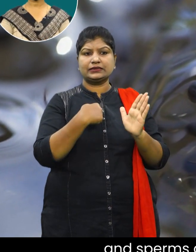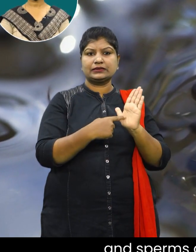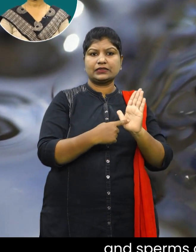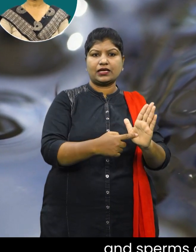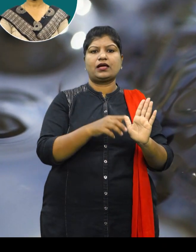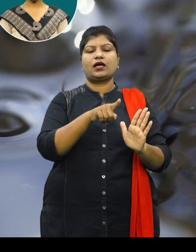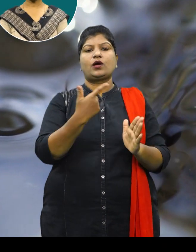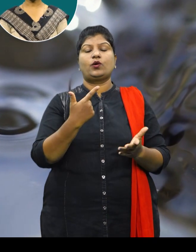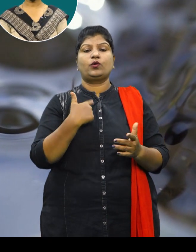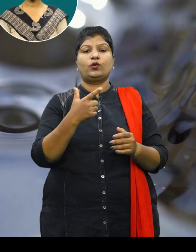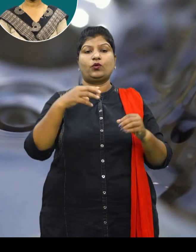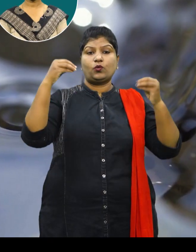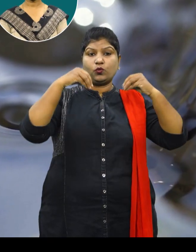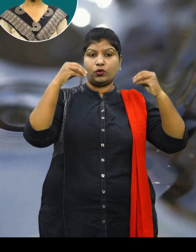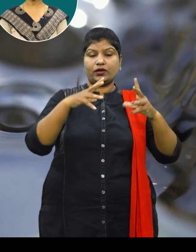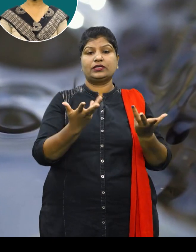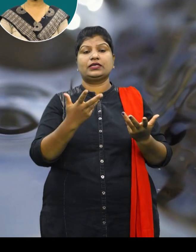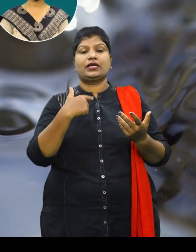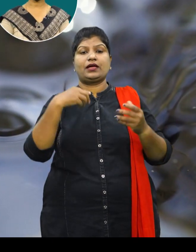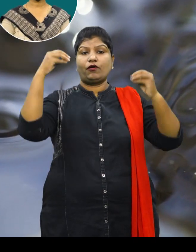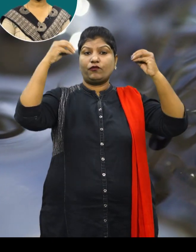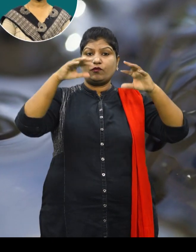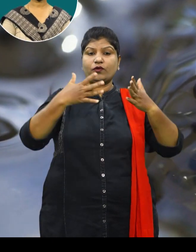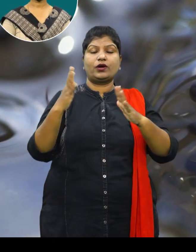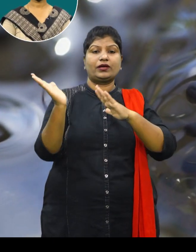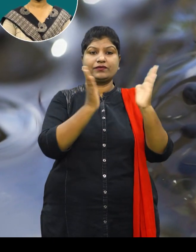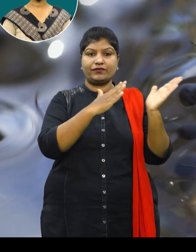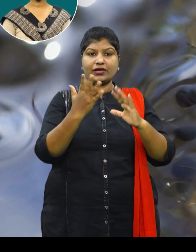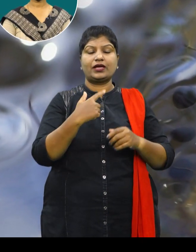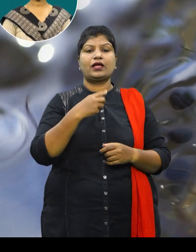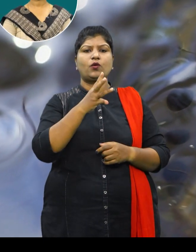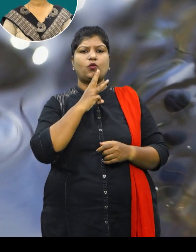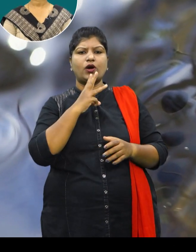movement, wind, and rainfall.